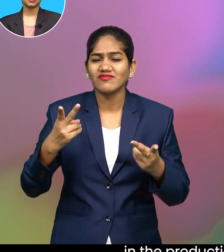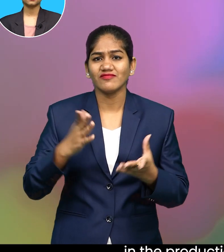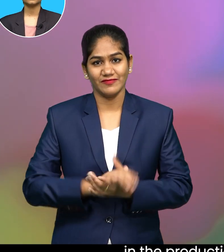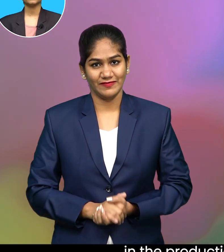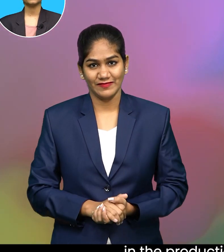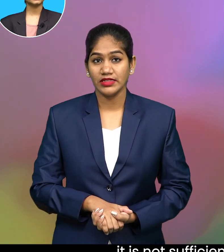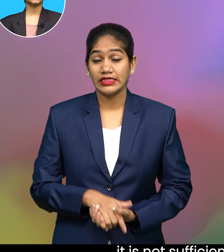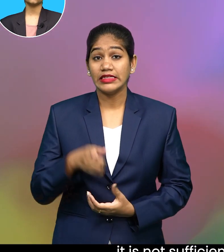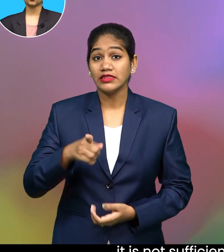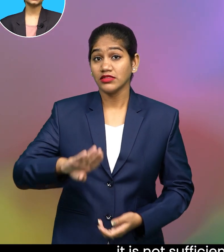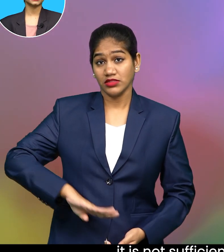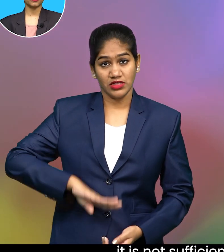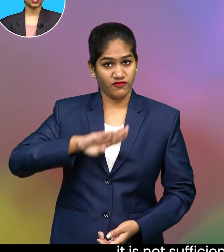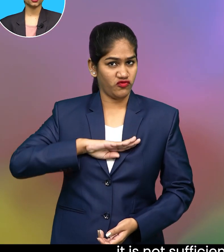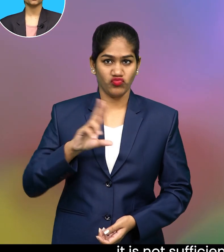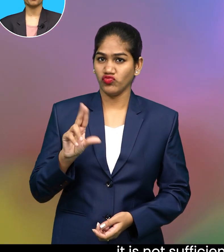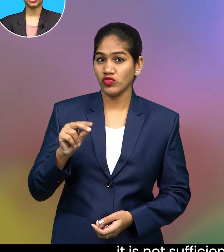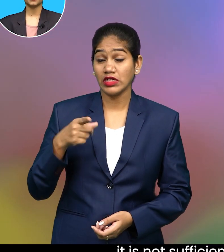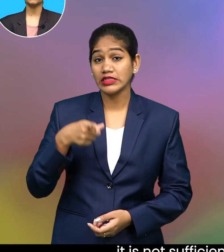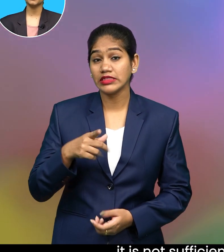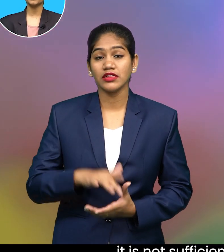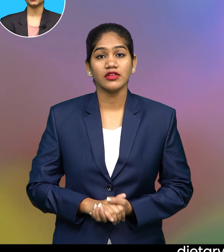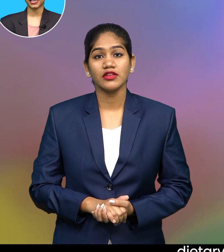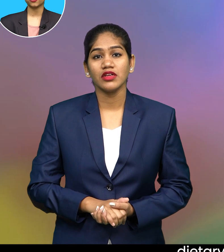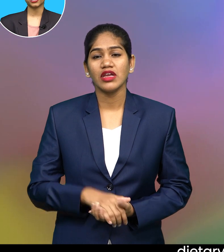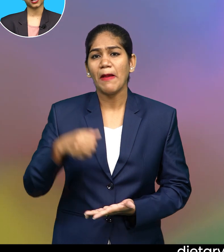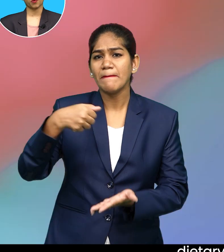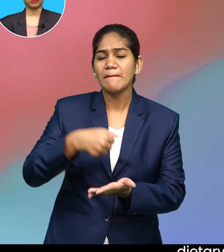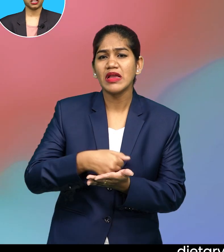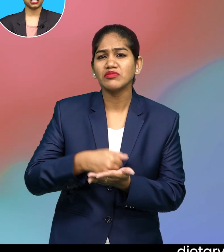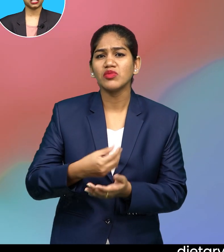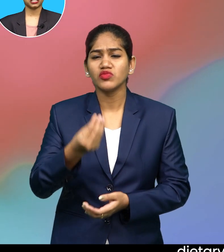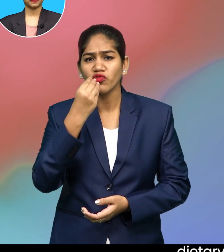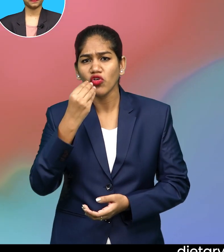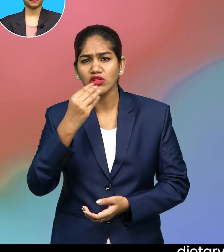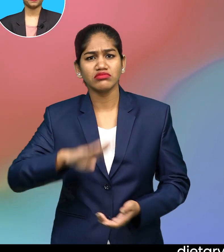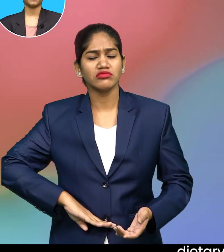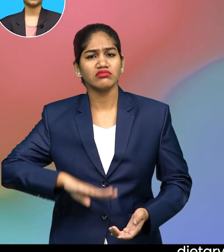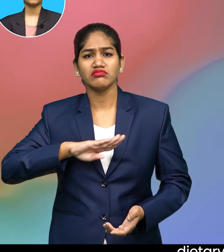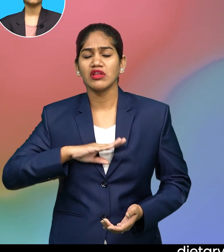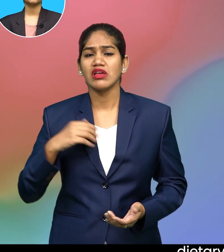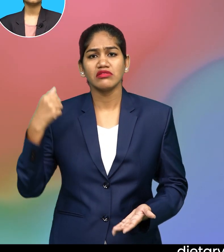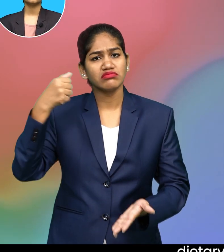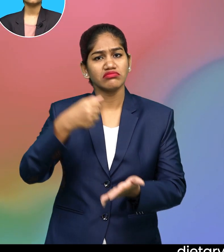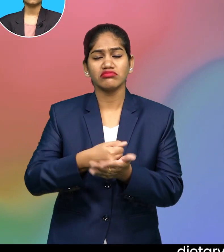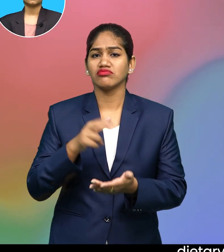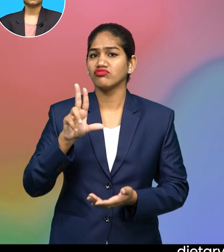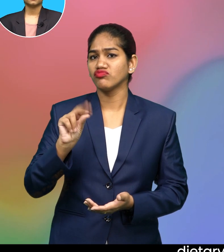items, it is not sufficient to meet the minimum dietary requirements.